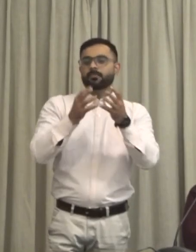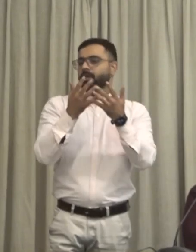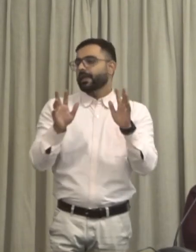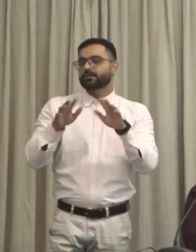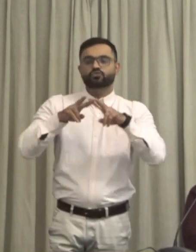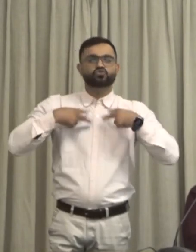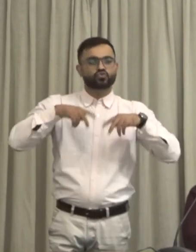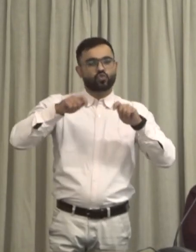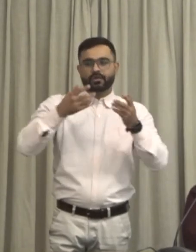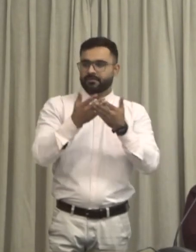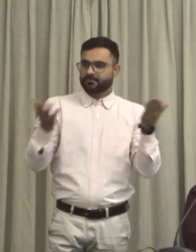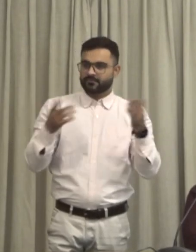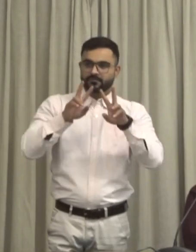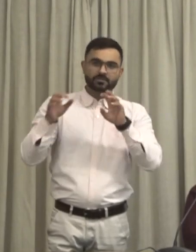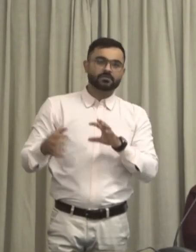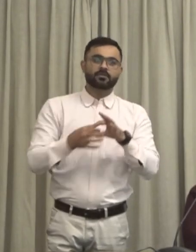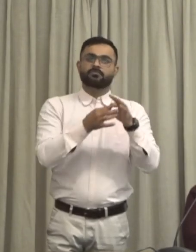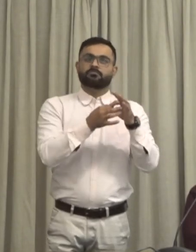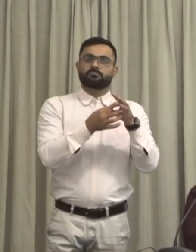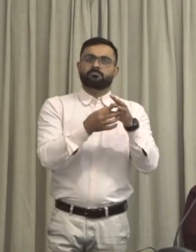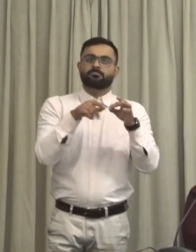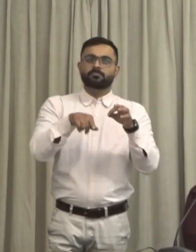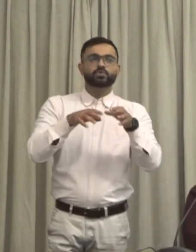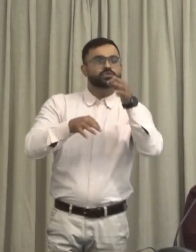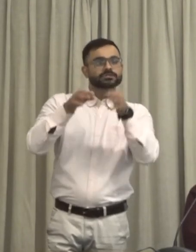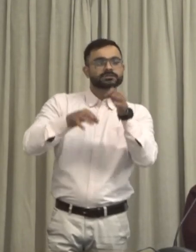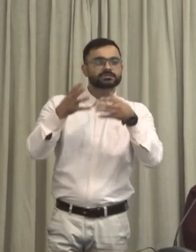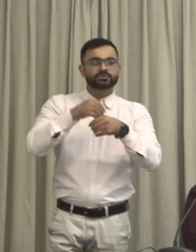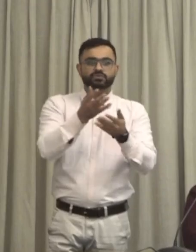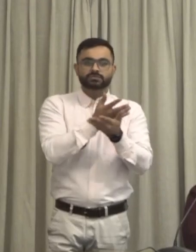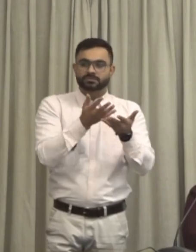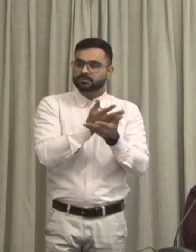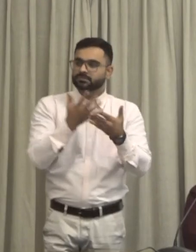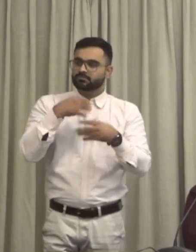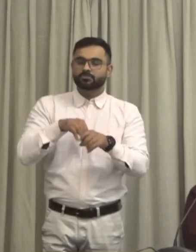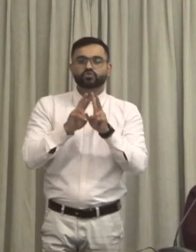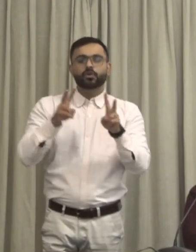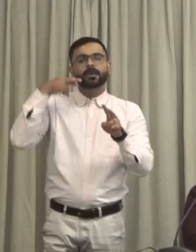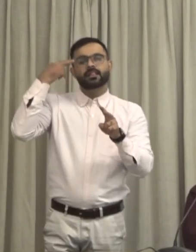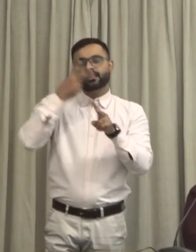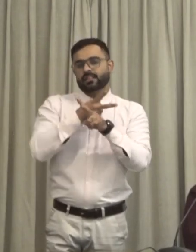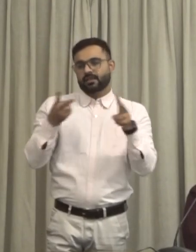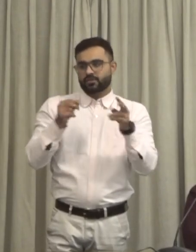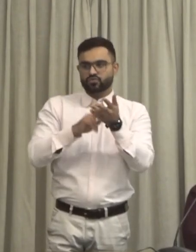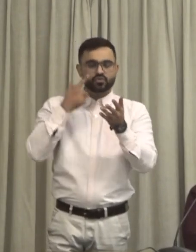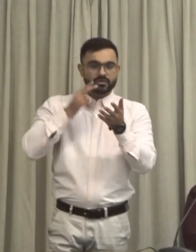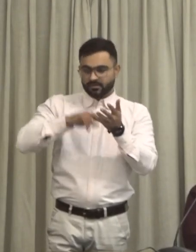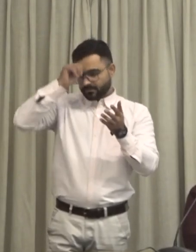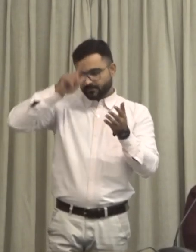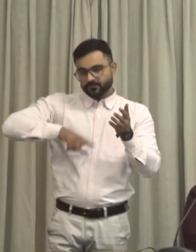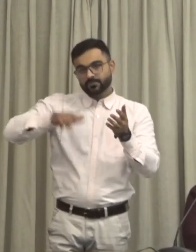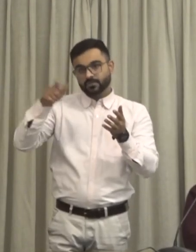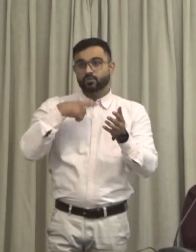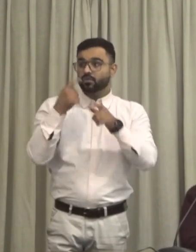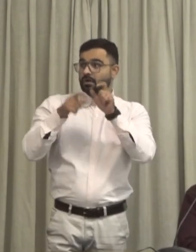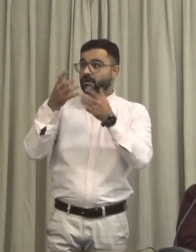court. And in this particular instance, the judgment that we will be discussing is Common Cause versus the Union of India. For